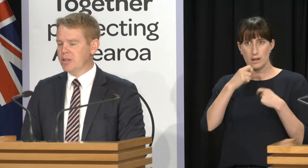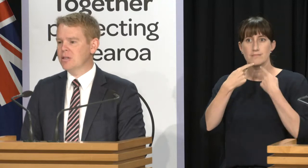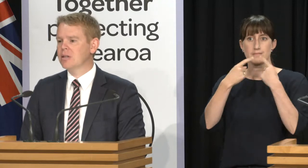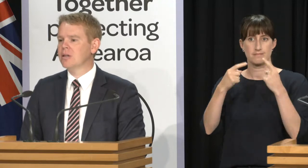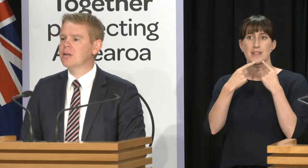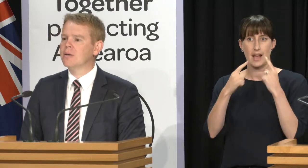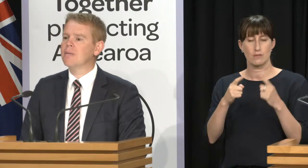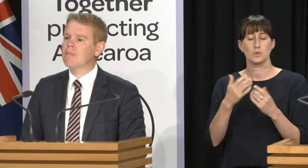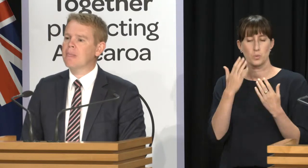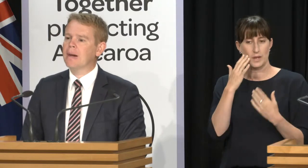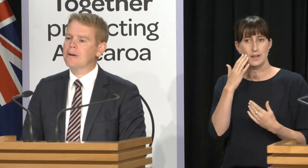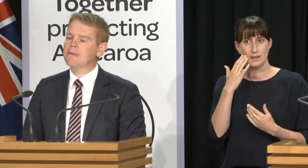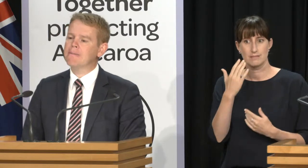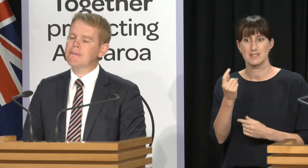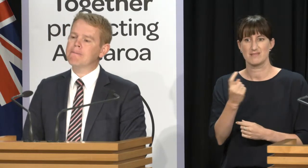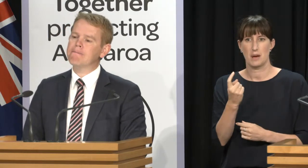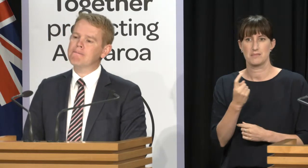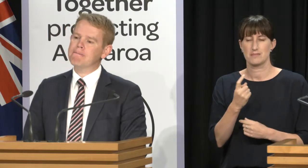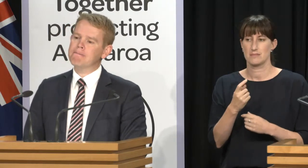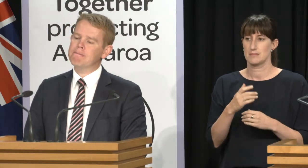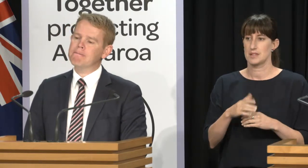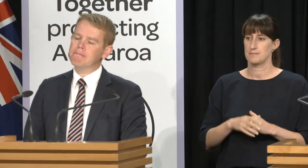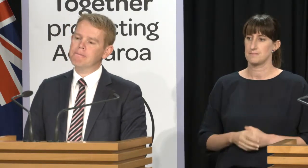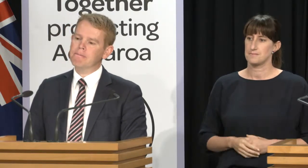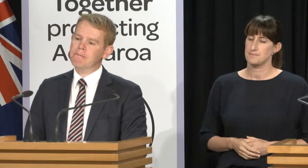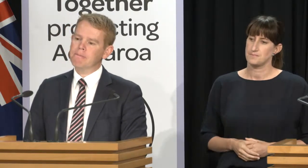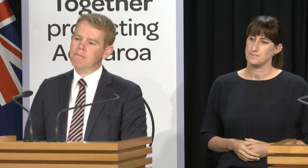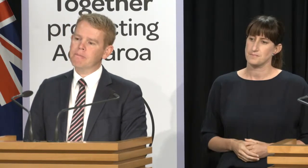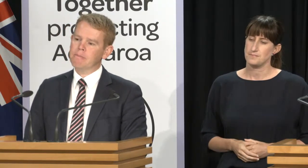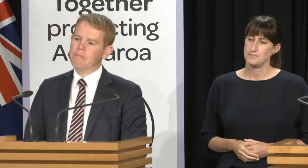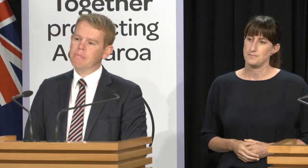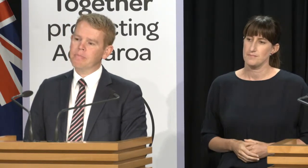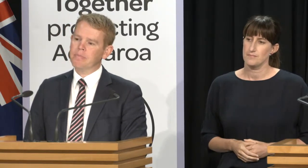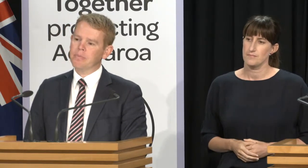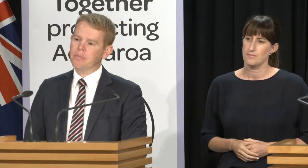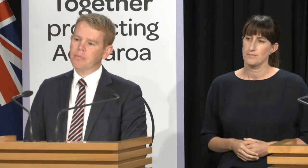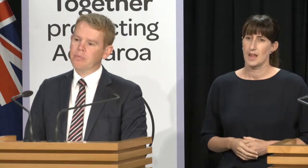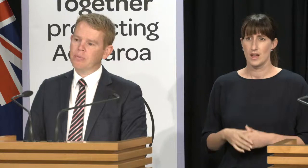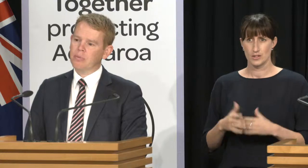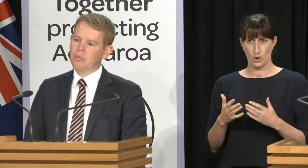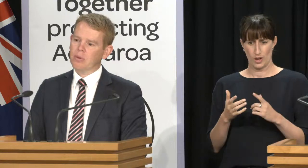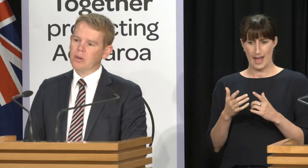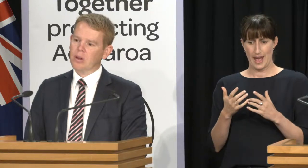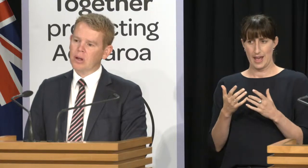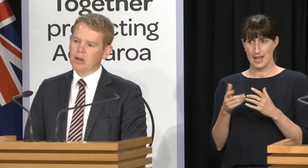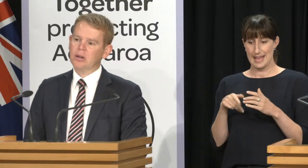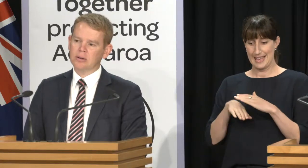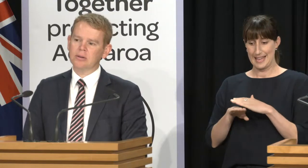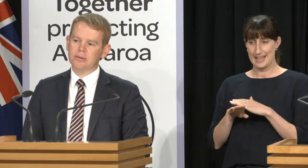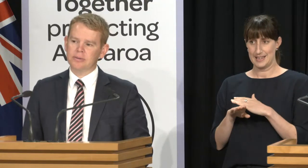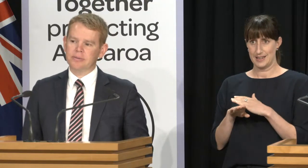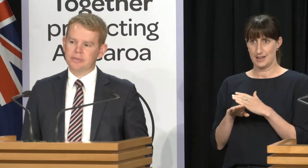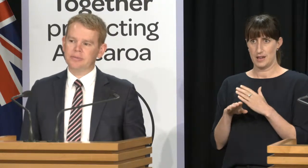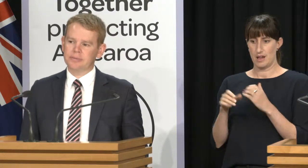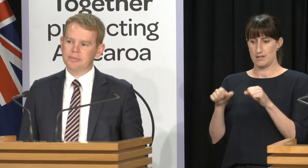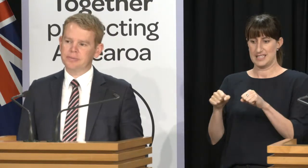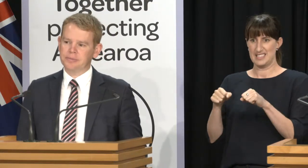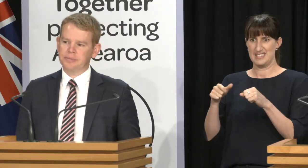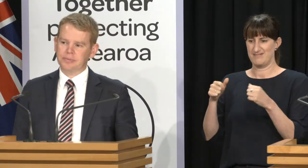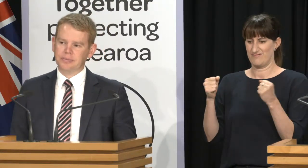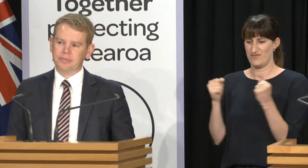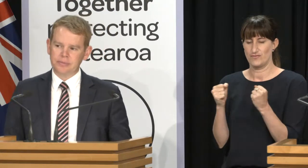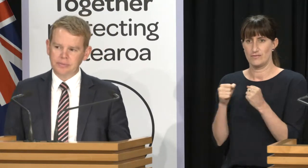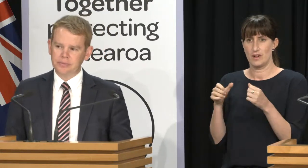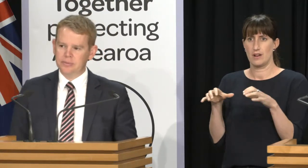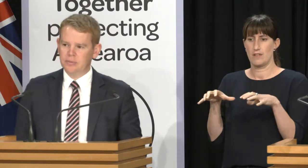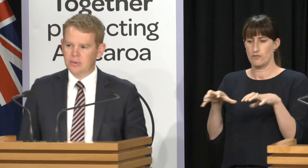it happens. Sorry, I'm going to be on that. How many vaccines can you hold safely, at the deep freeze right now, and